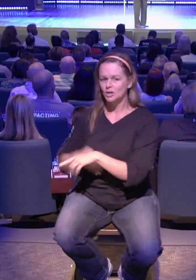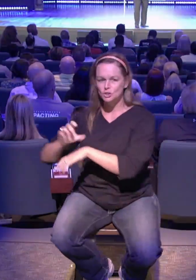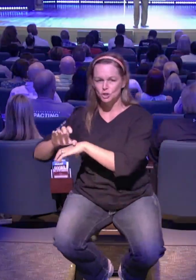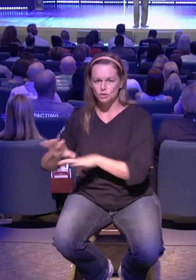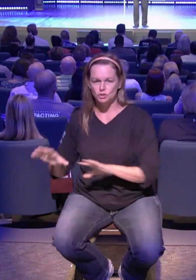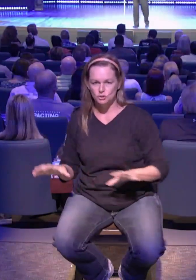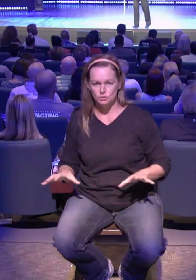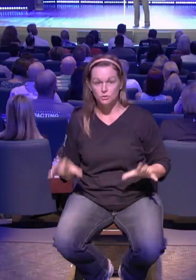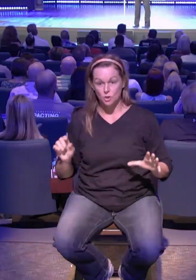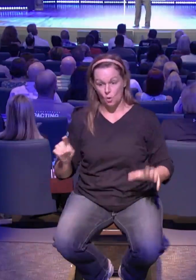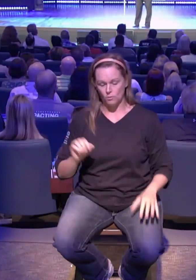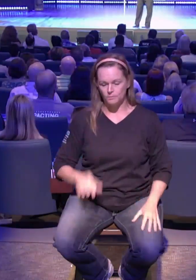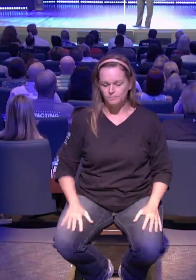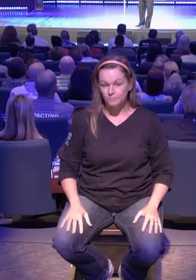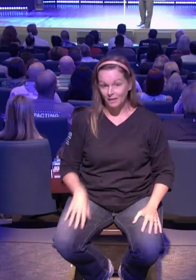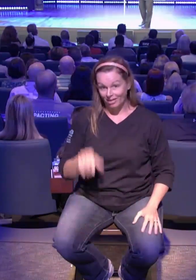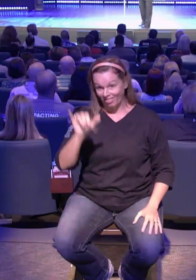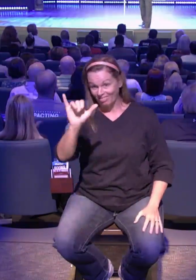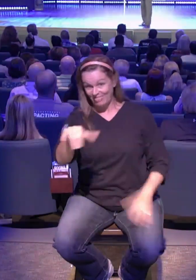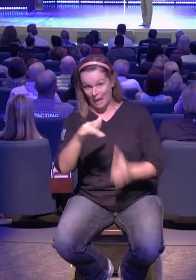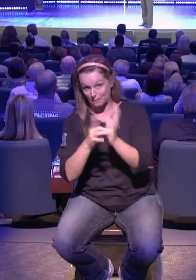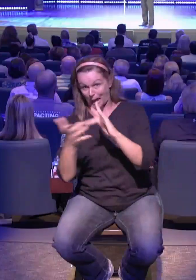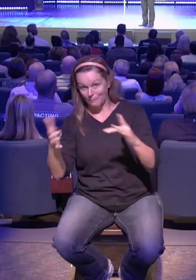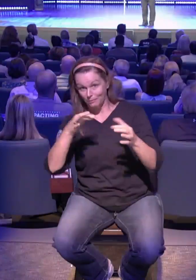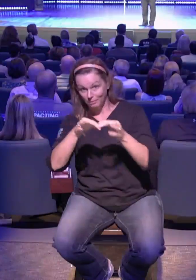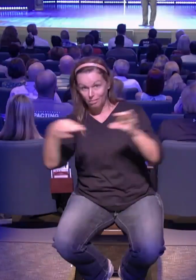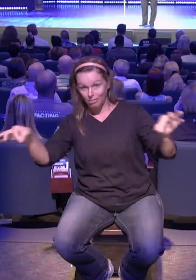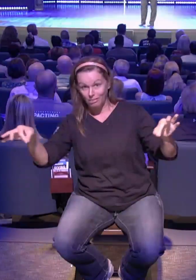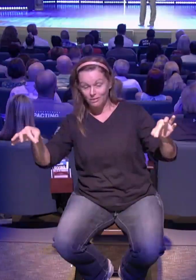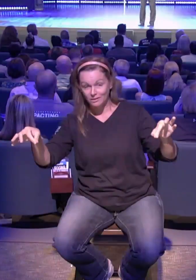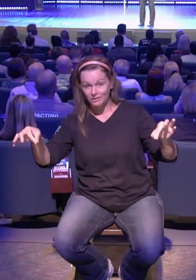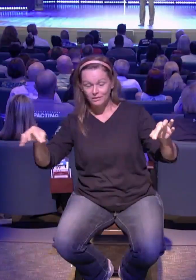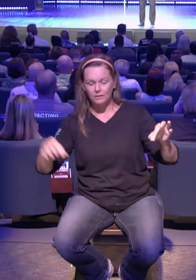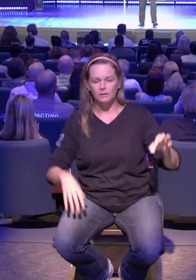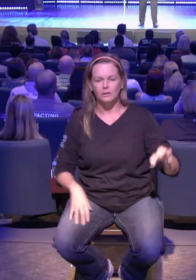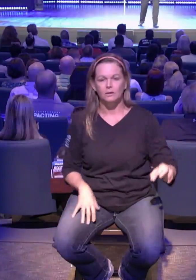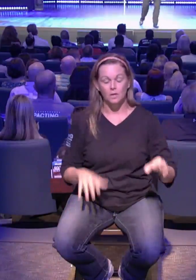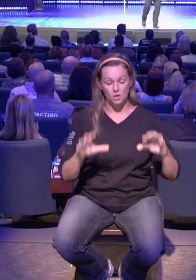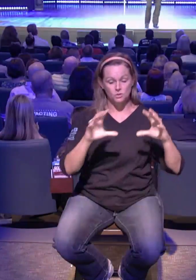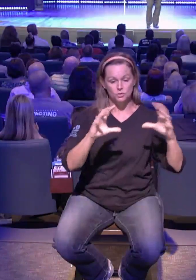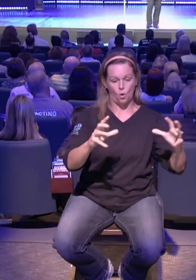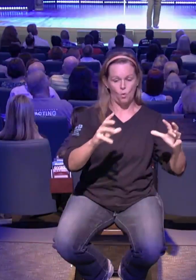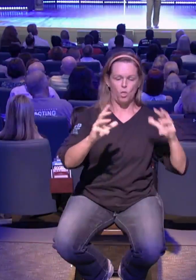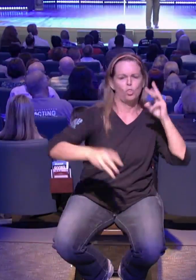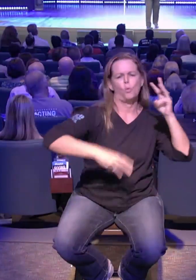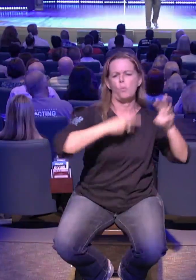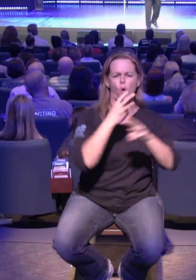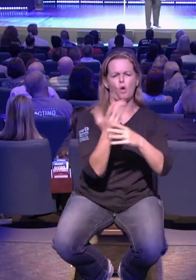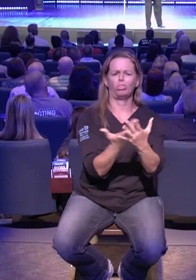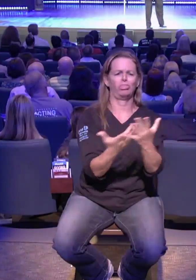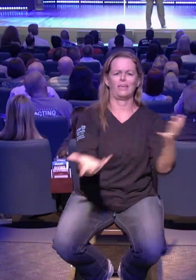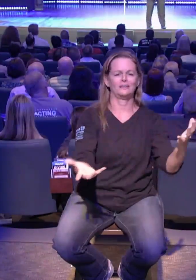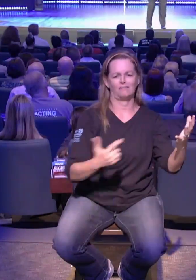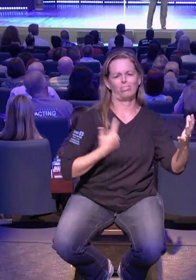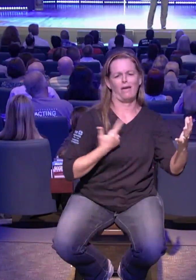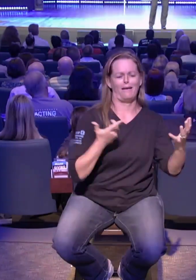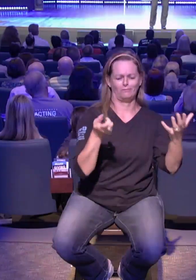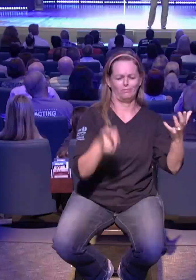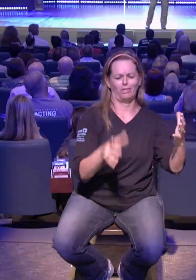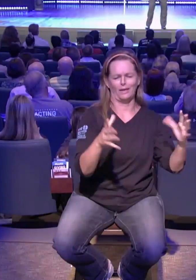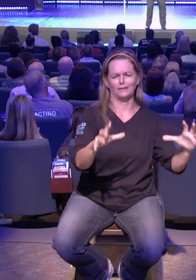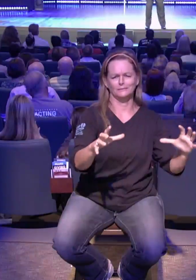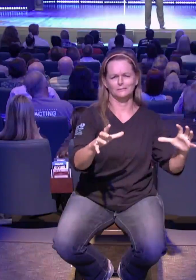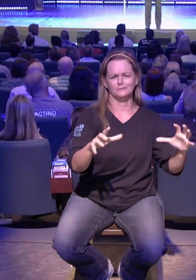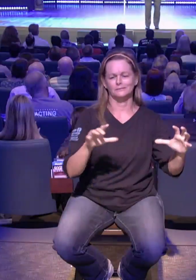He said, right here. I tell you what, the more time you spend with Jesus, the more you will want